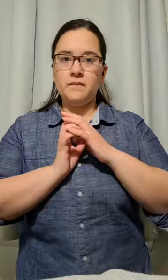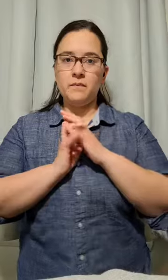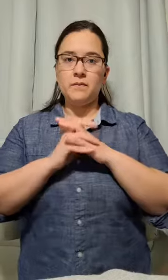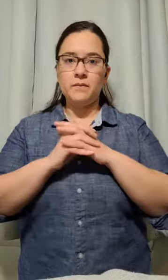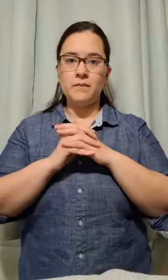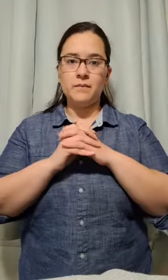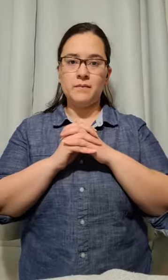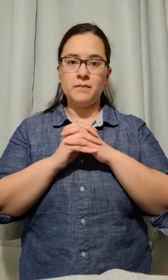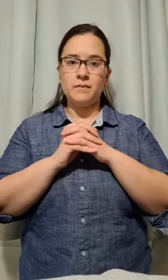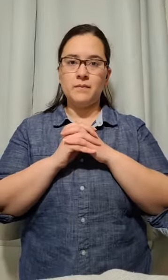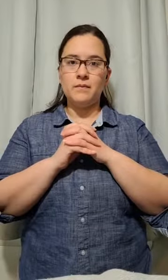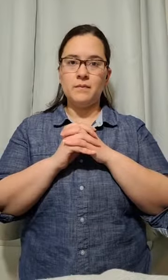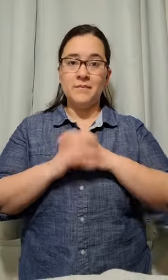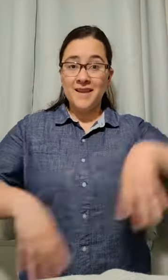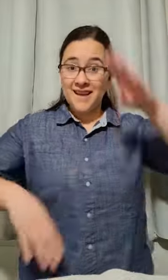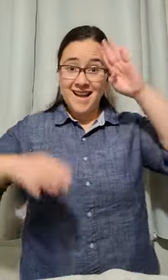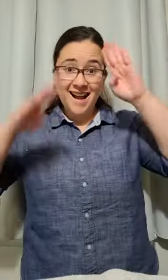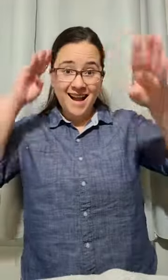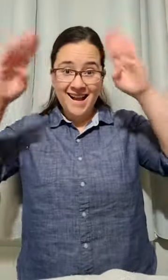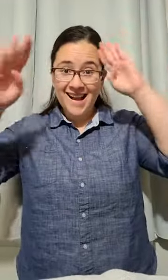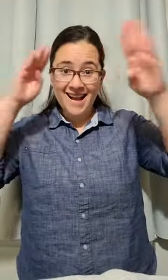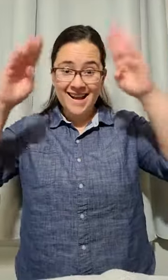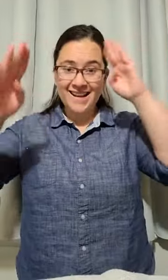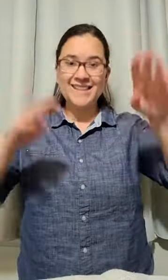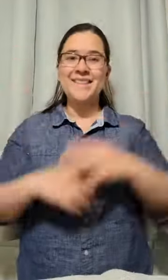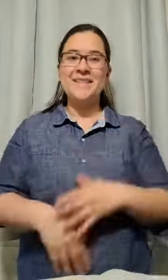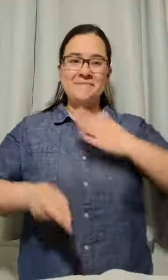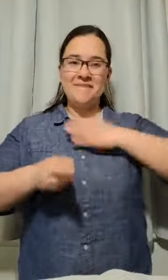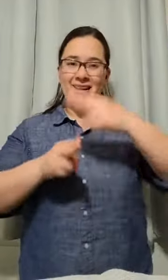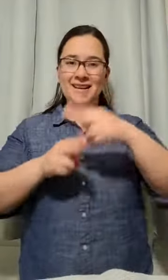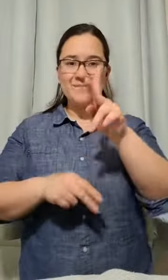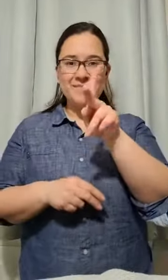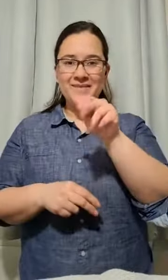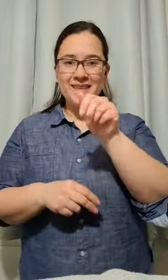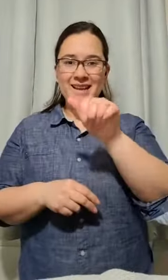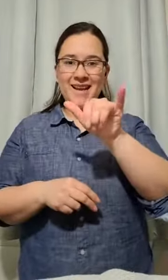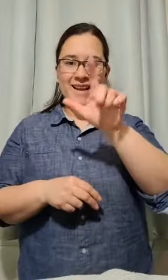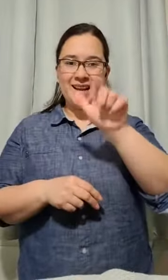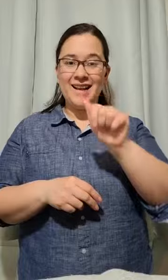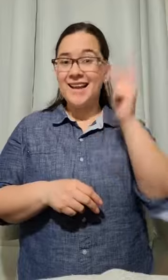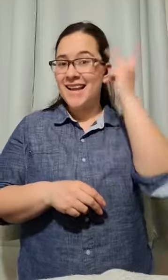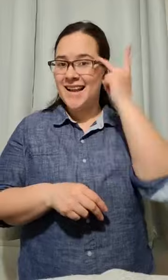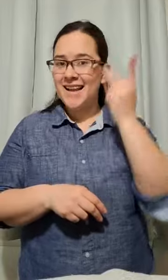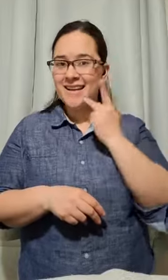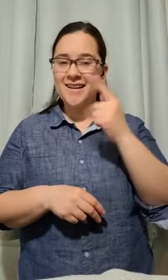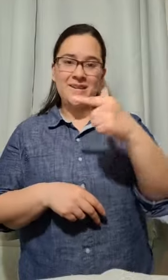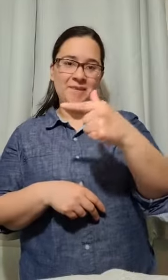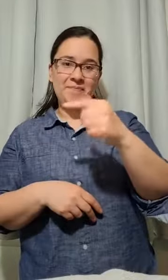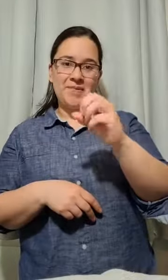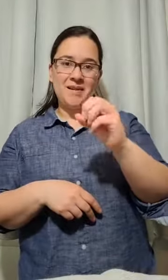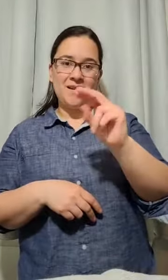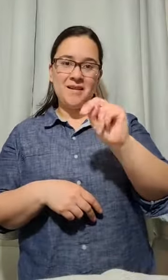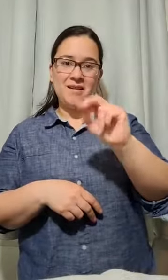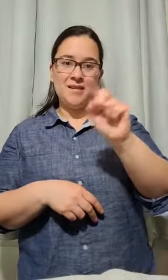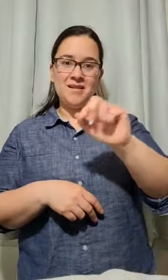Perhaps there is a pattern of delight in that the people that he's taking his rage out of are the